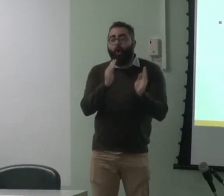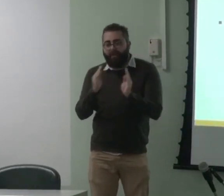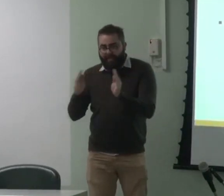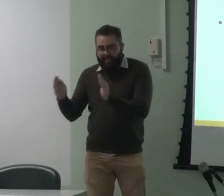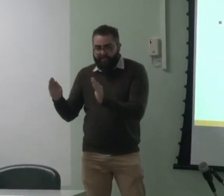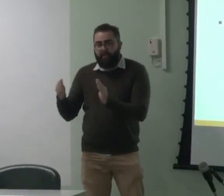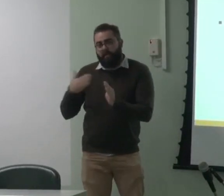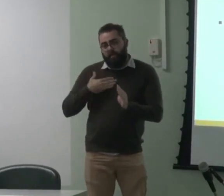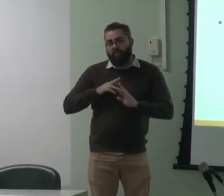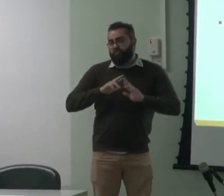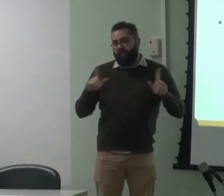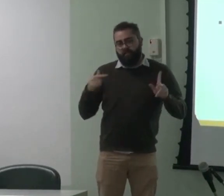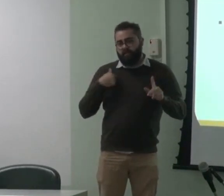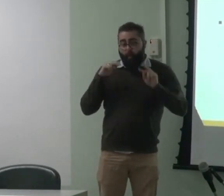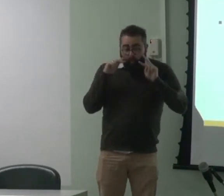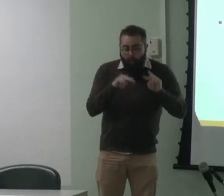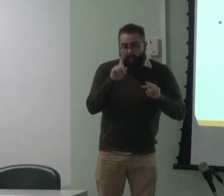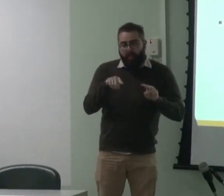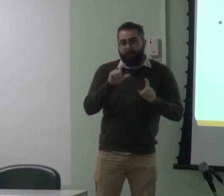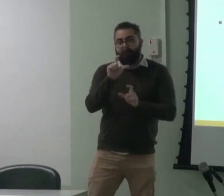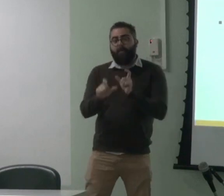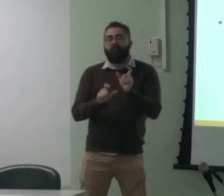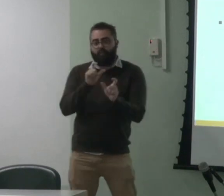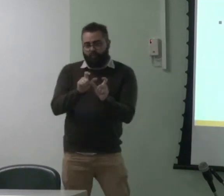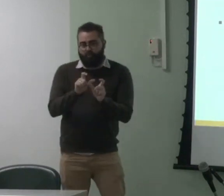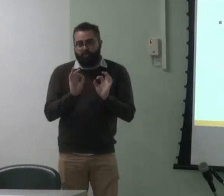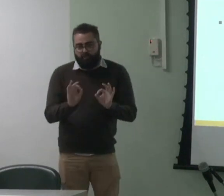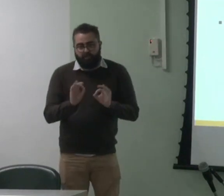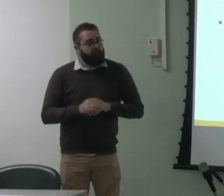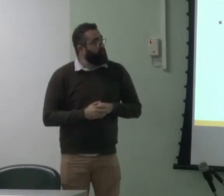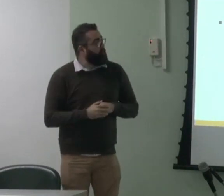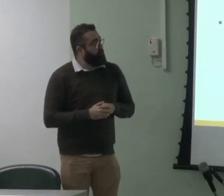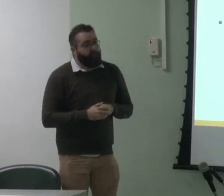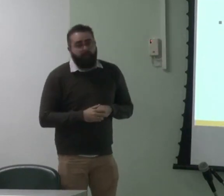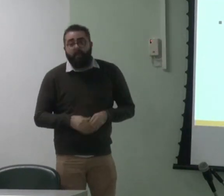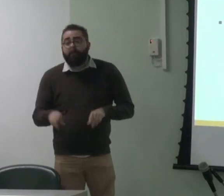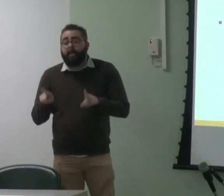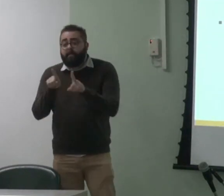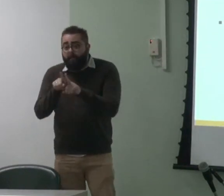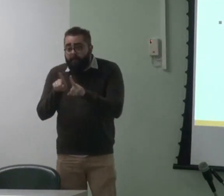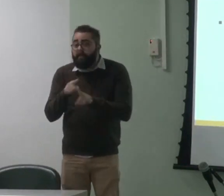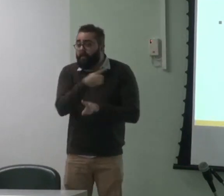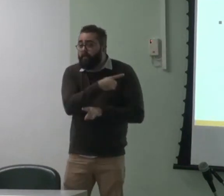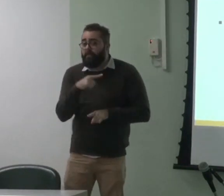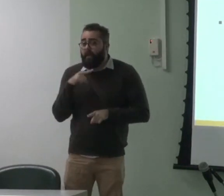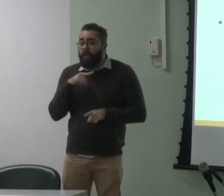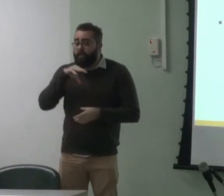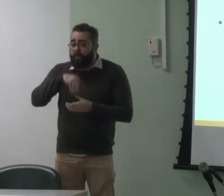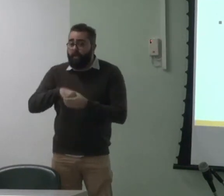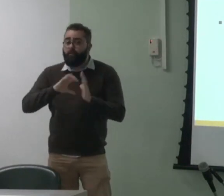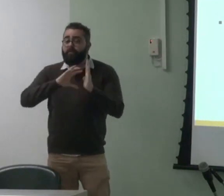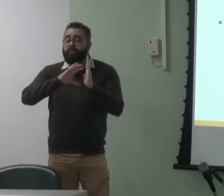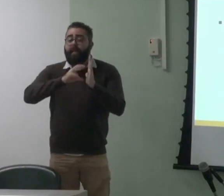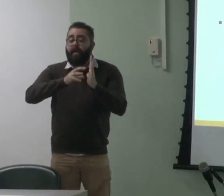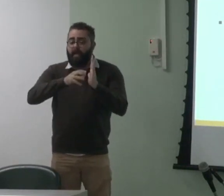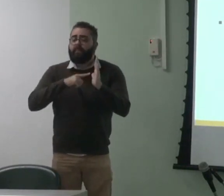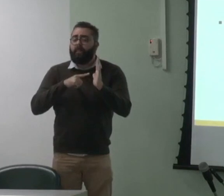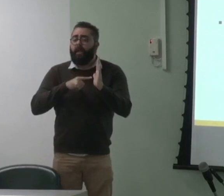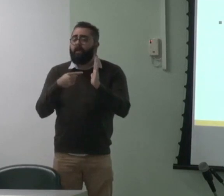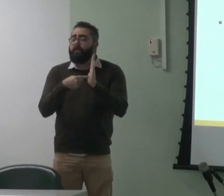many languages and with more specific insights. What is also available in the databases is